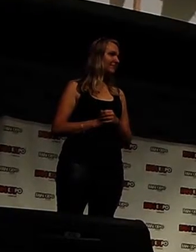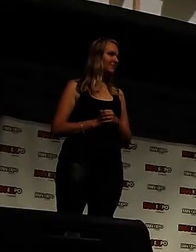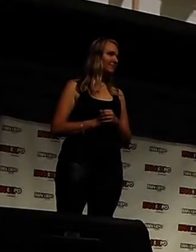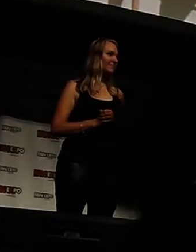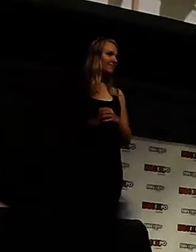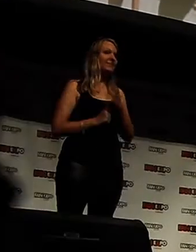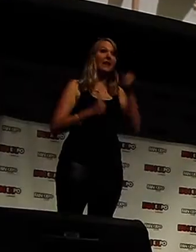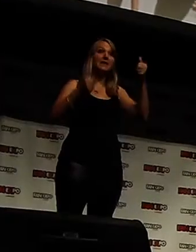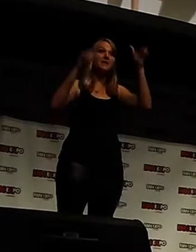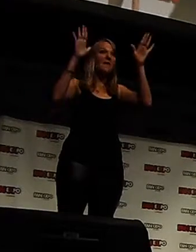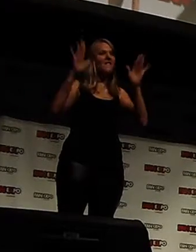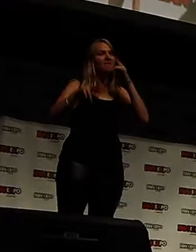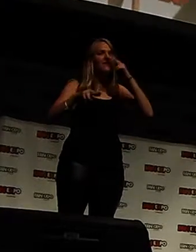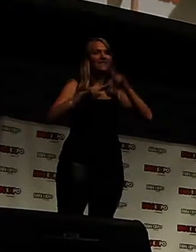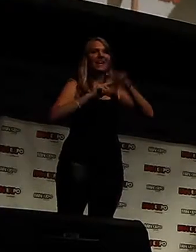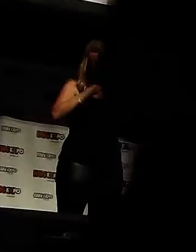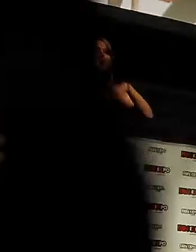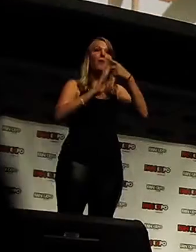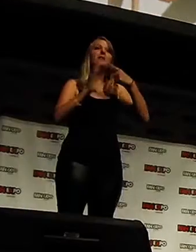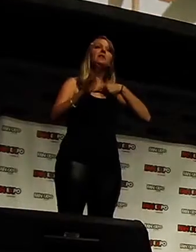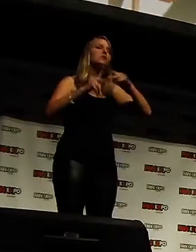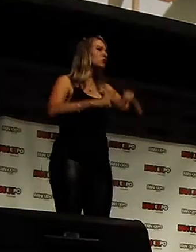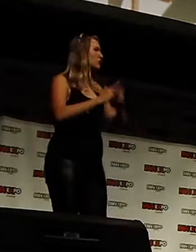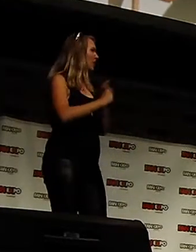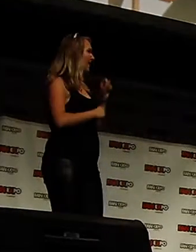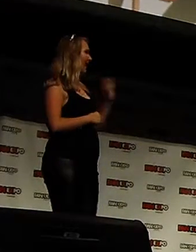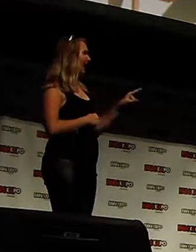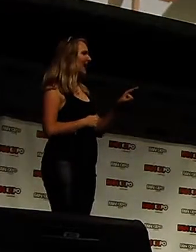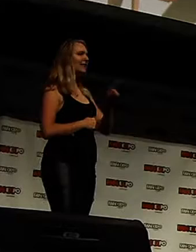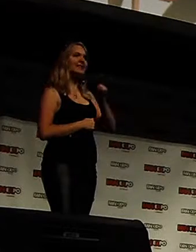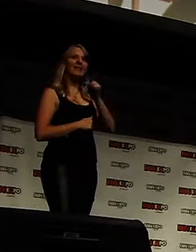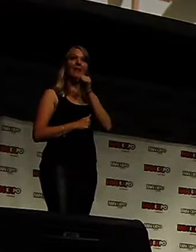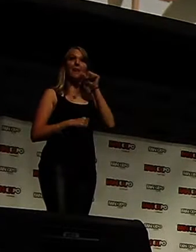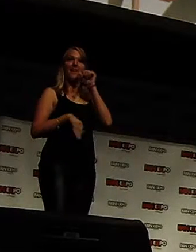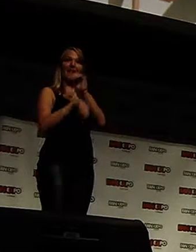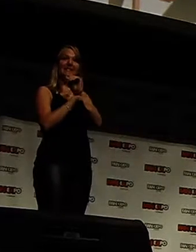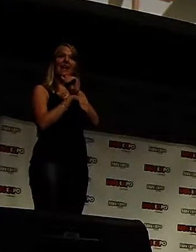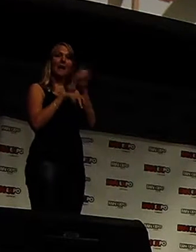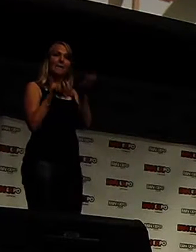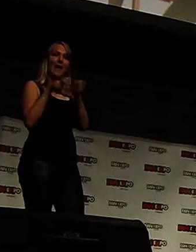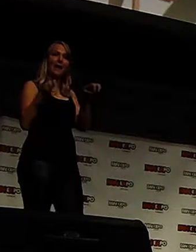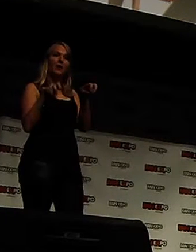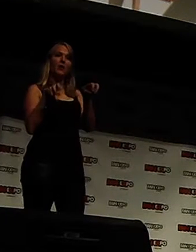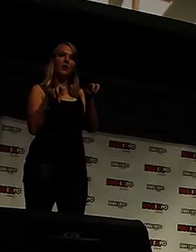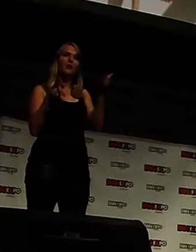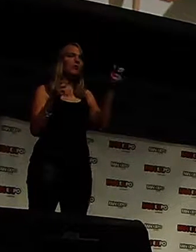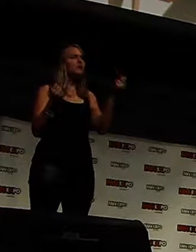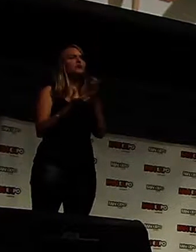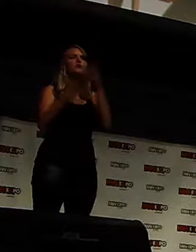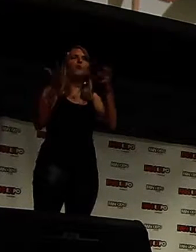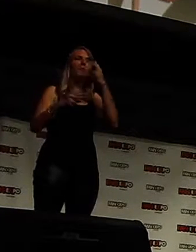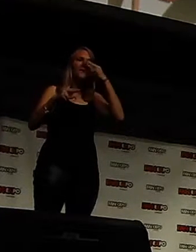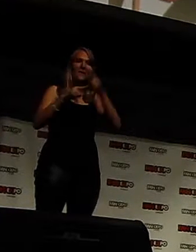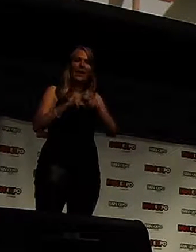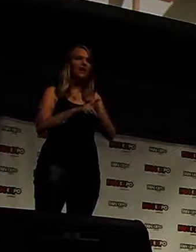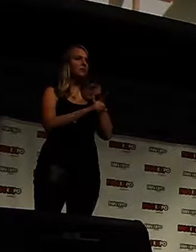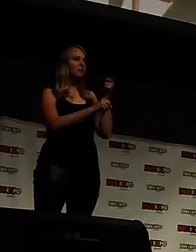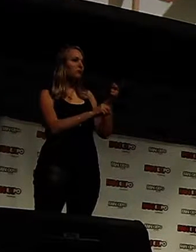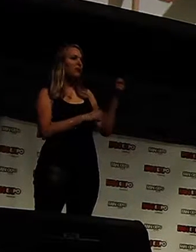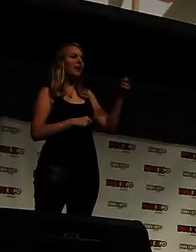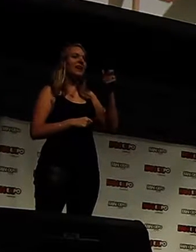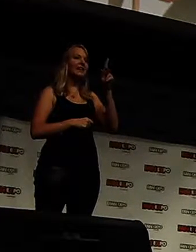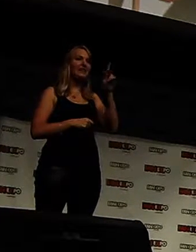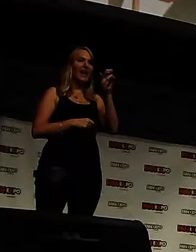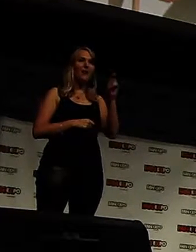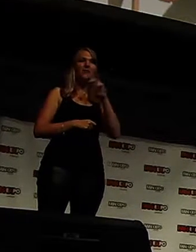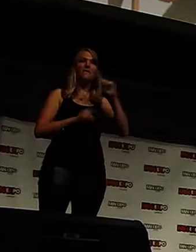It's going to be a fun hour. I do want to start off, Jenna, by asking you about that panel we did last night, because it was so much fun, and you and Karen said that it was actually